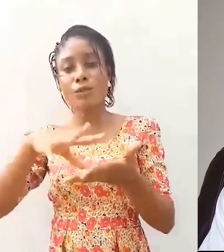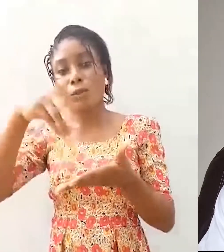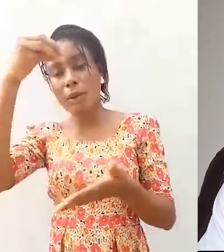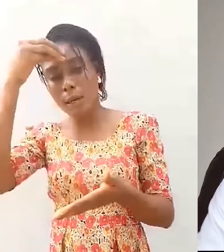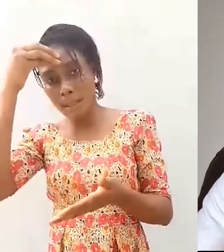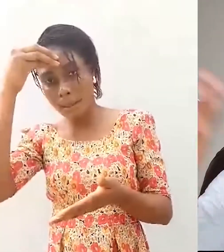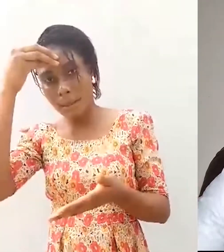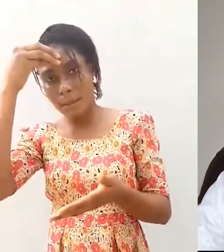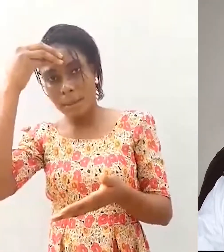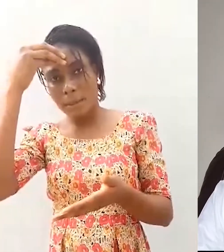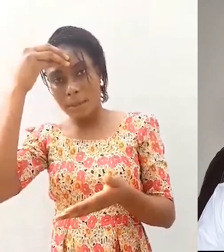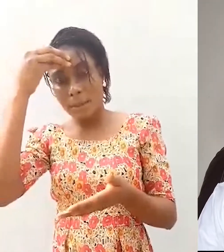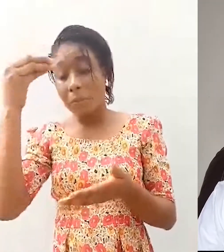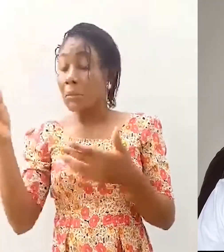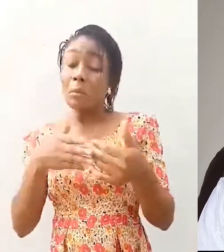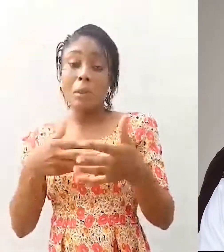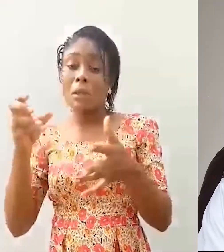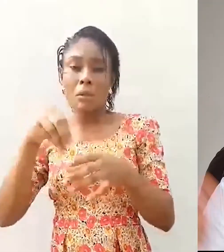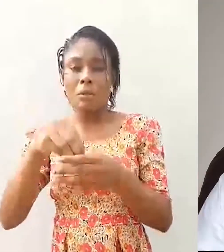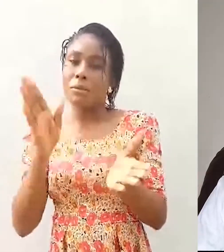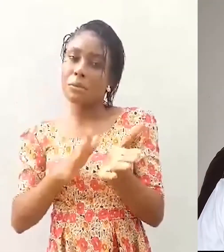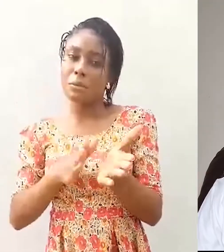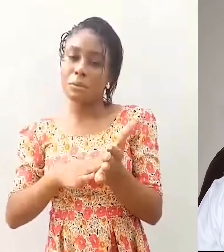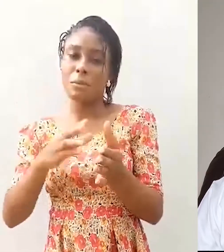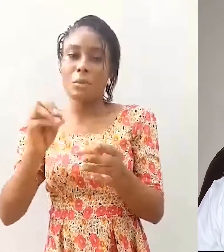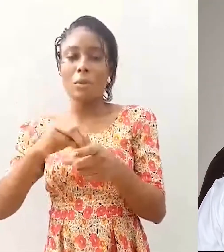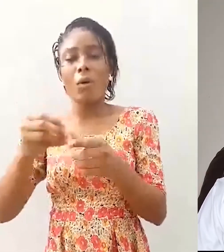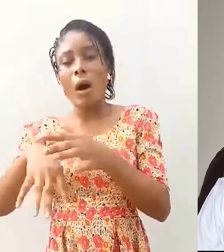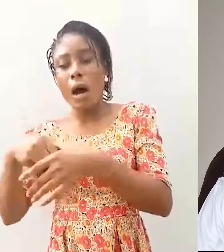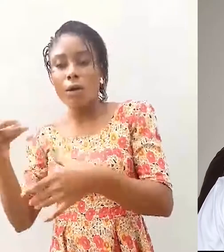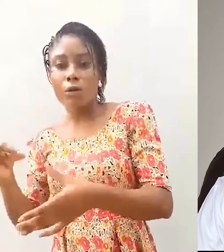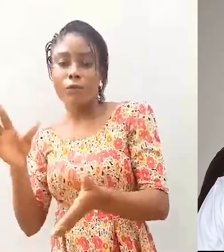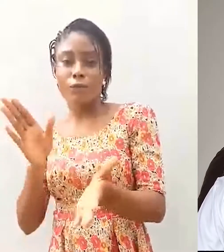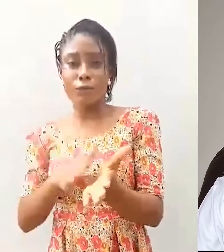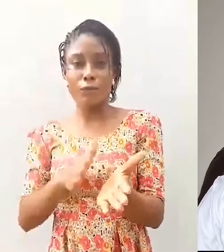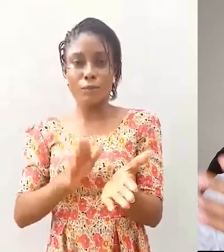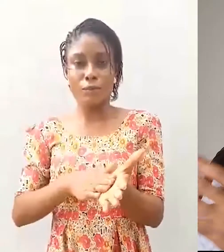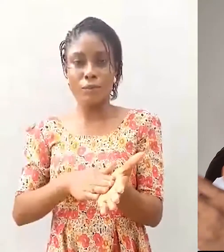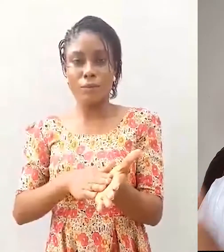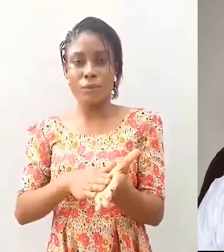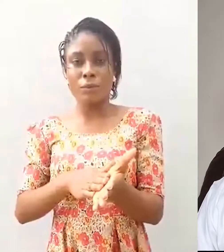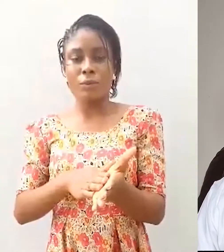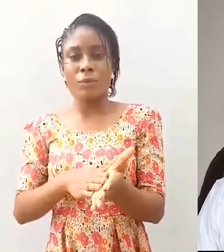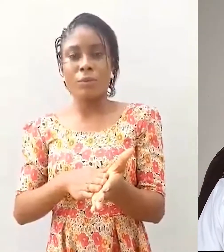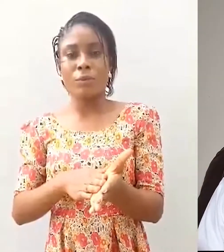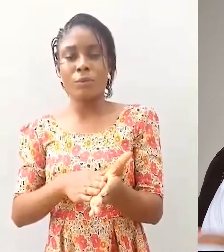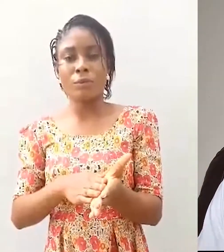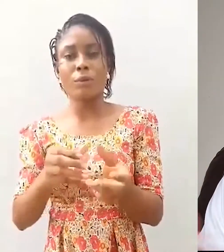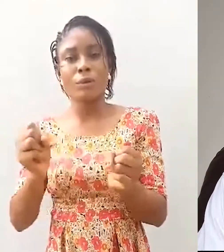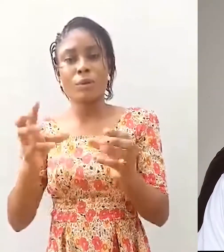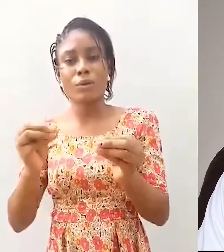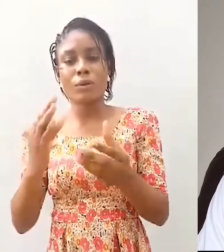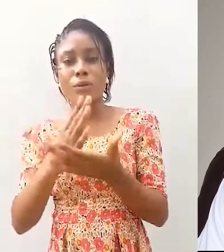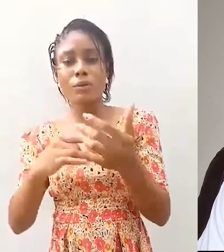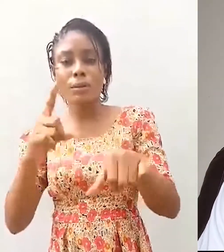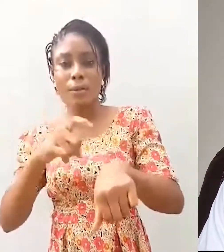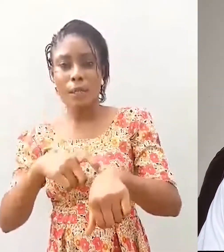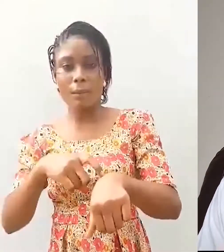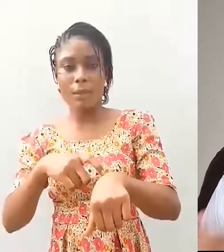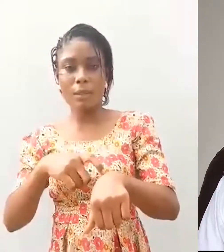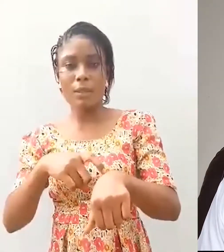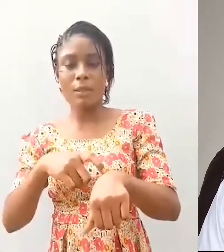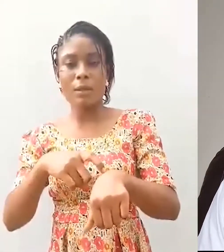happen, it can affect the ability to learn, whether in school or out of